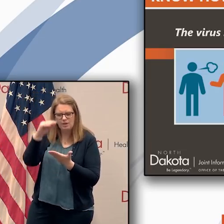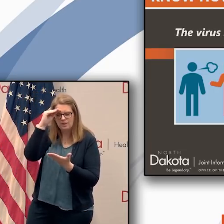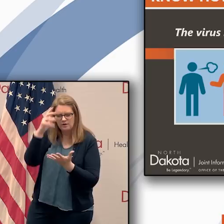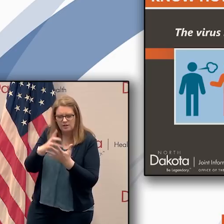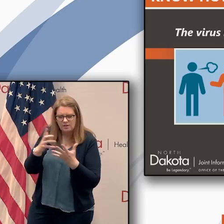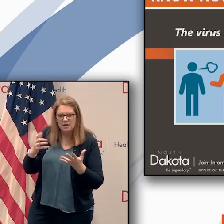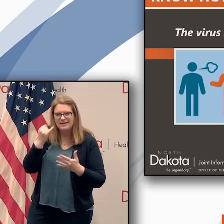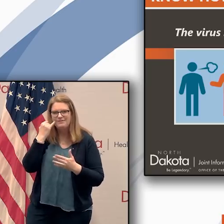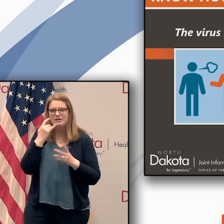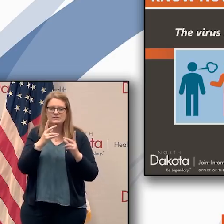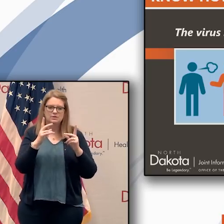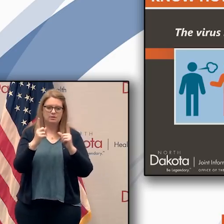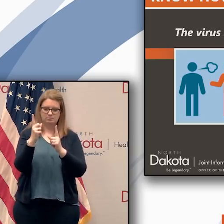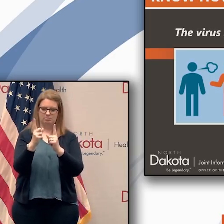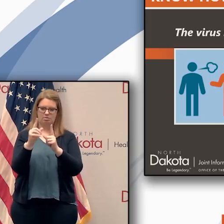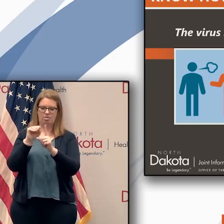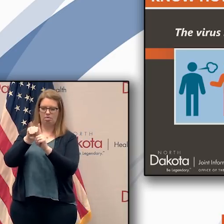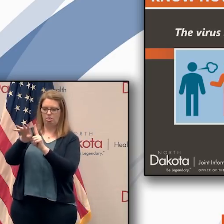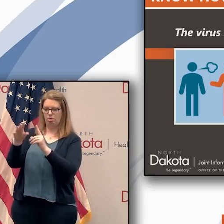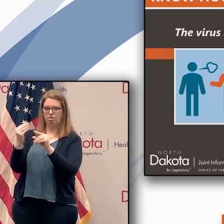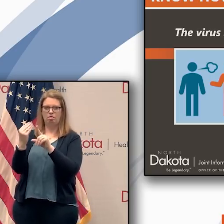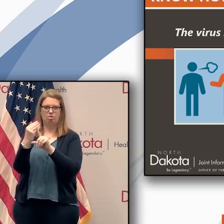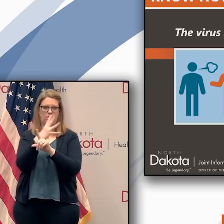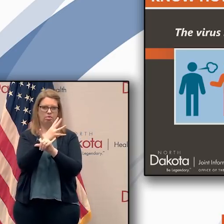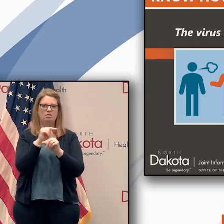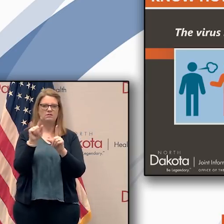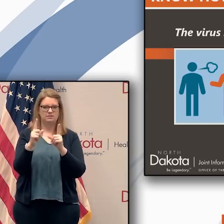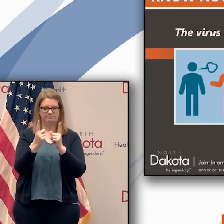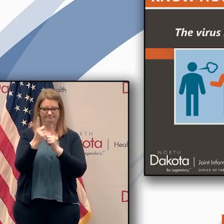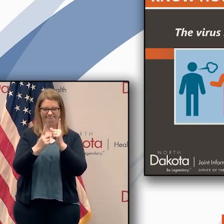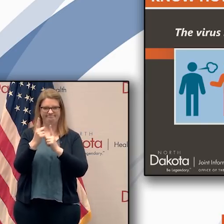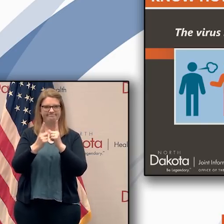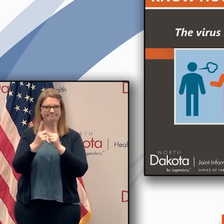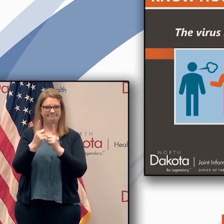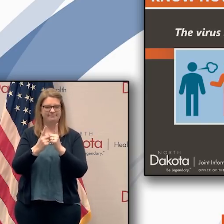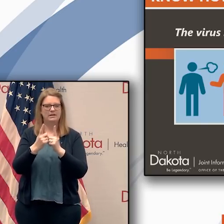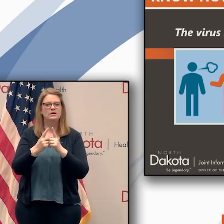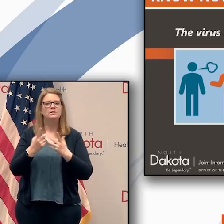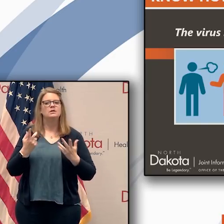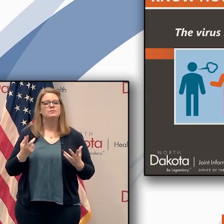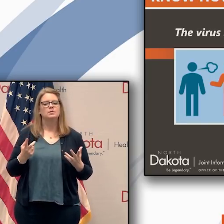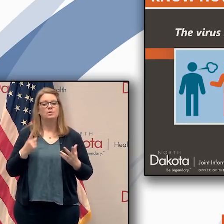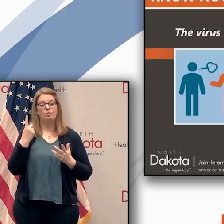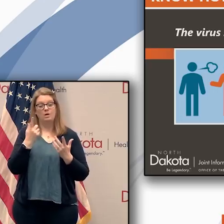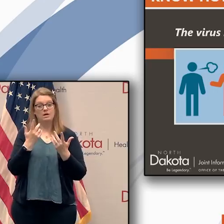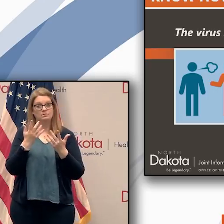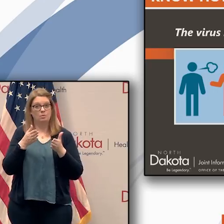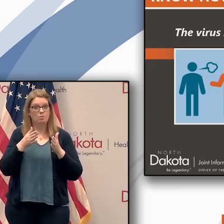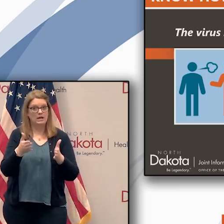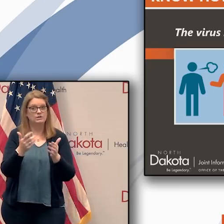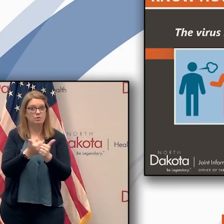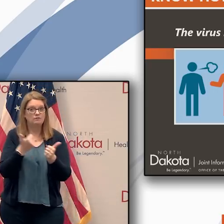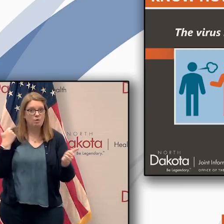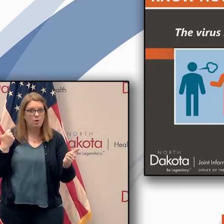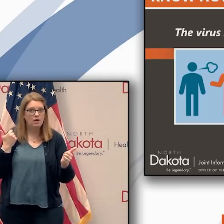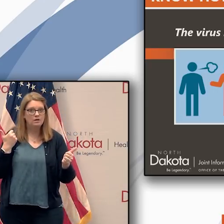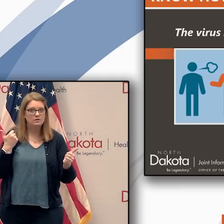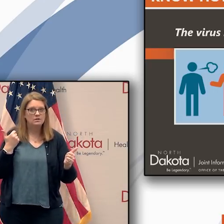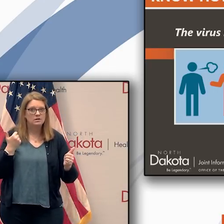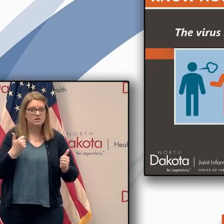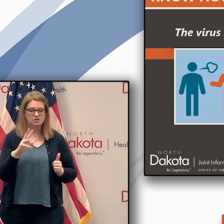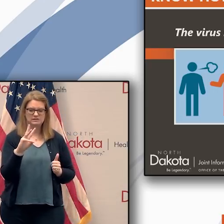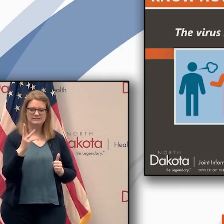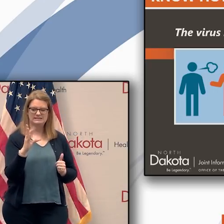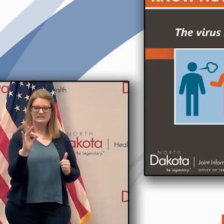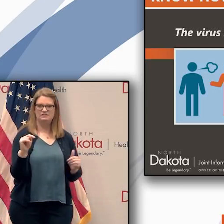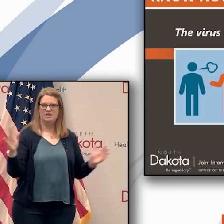it's person-to-person contact or surfaces, one of the ways to avoid person-to-person is the 6 feet or length